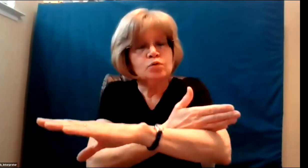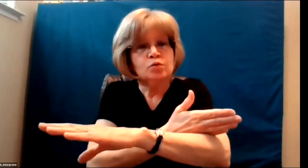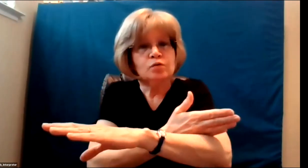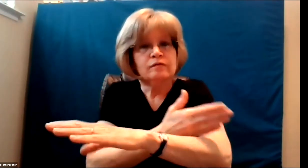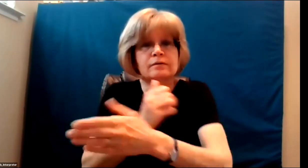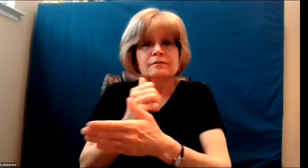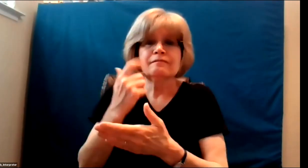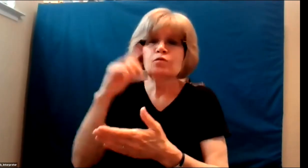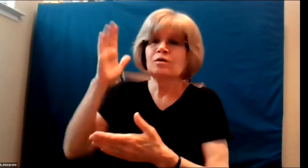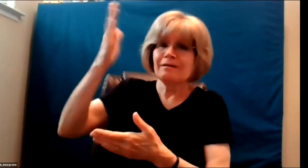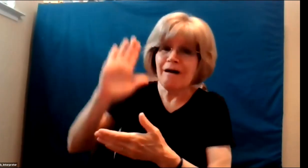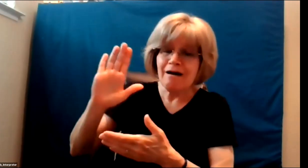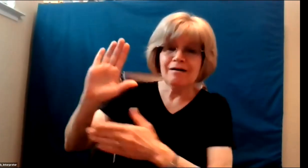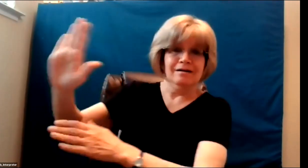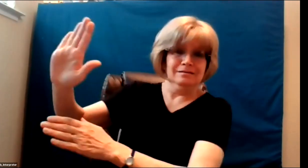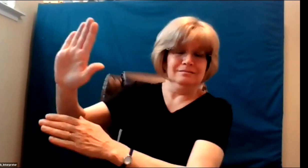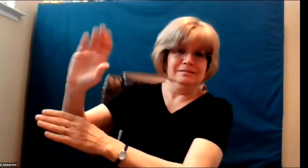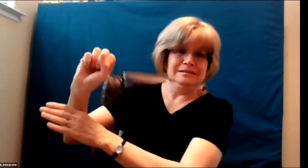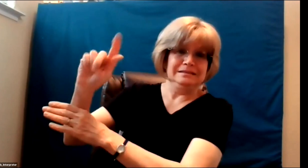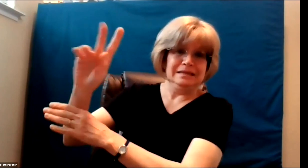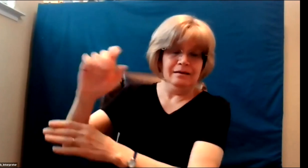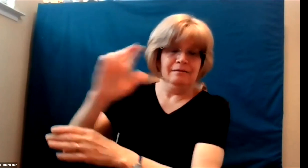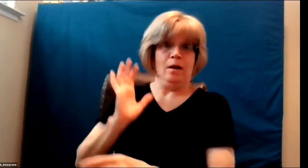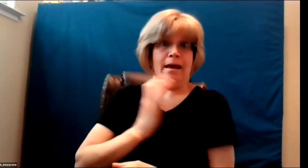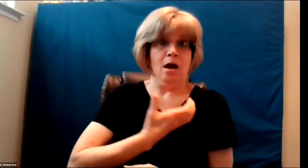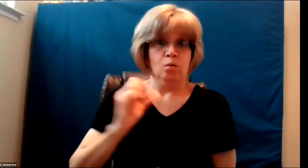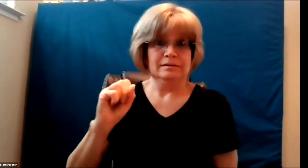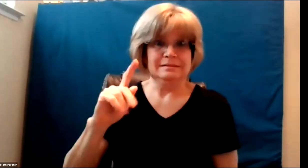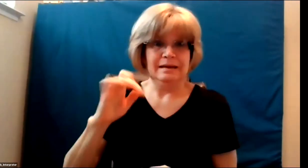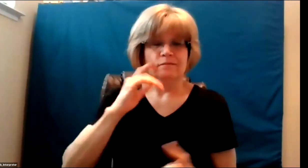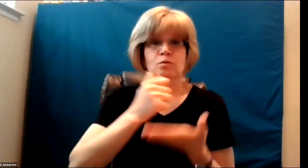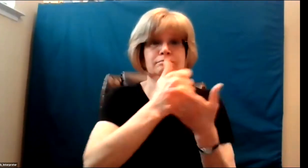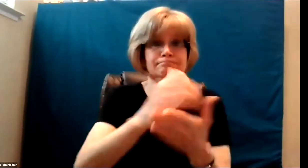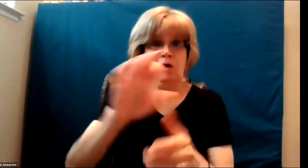God's sake, for others' sake, for our own sake.